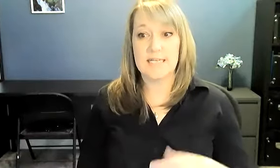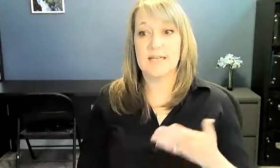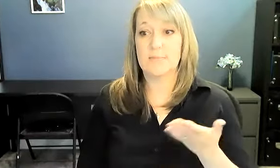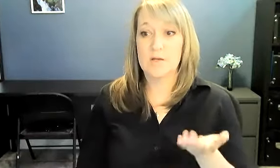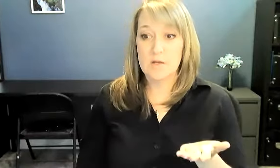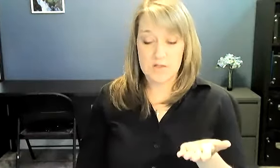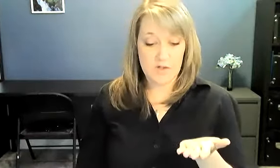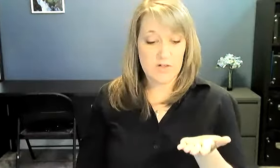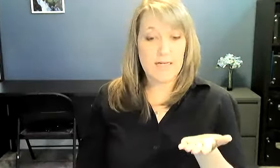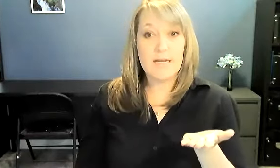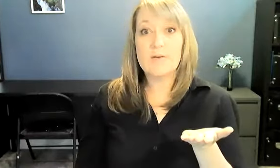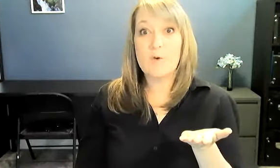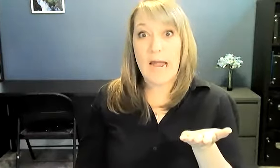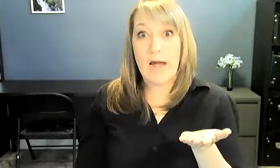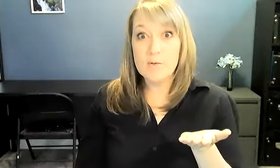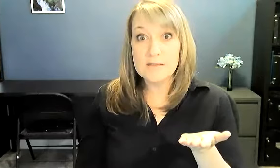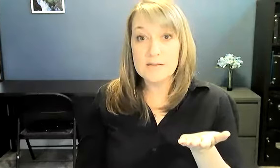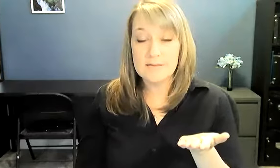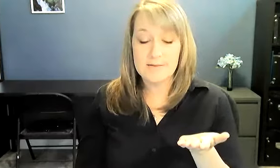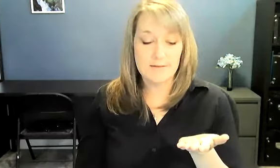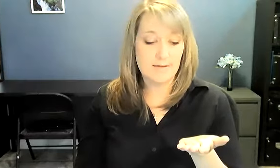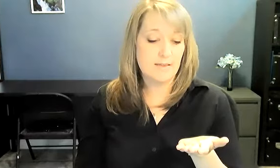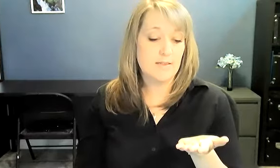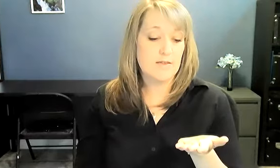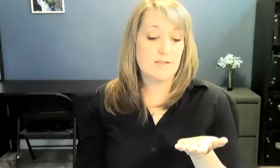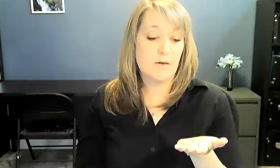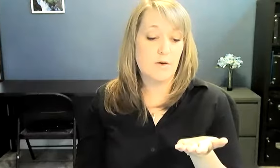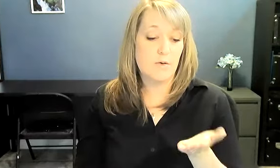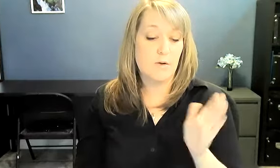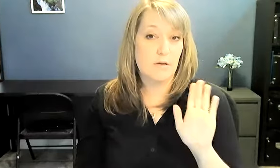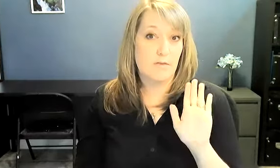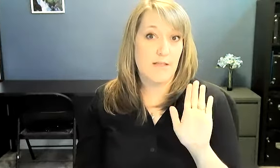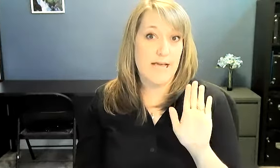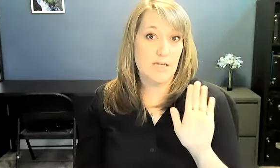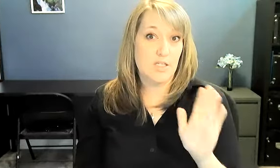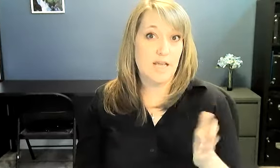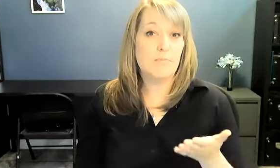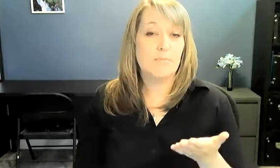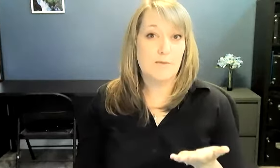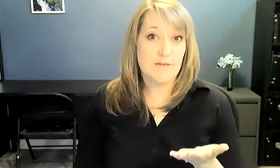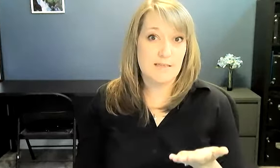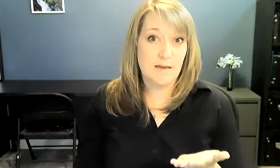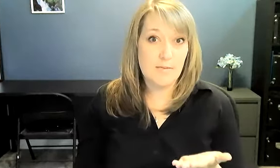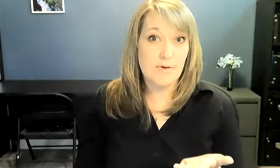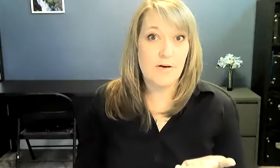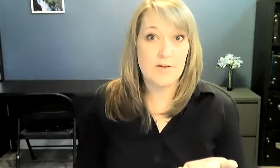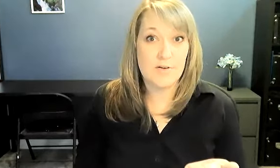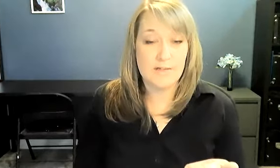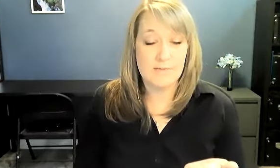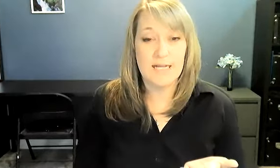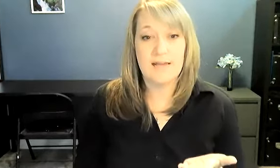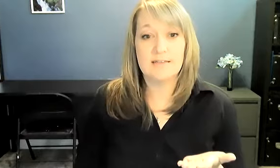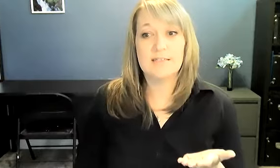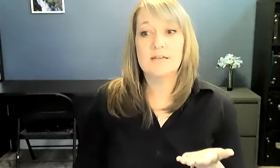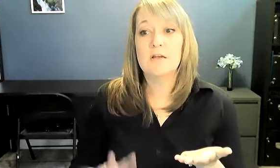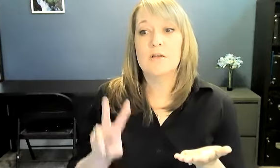up. So you're going to need the ground. So flat hand shape, palm facing up on your non-dominant hand. Your